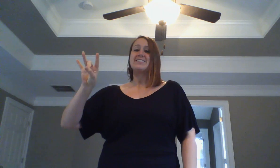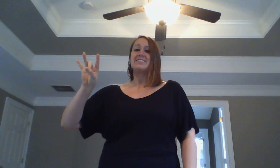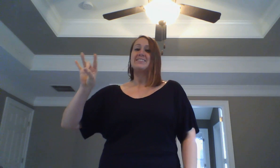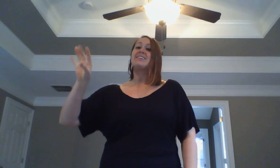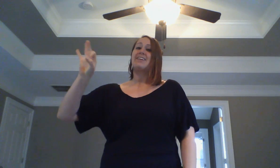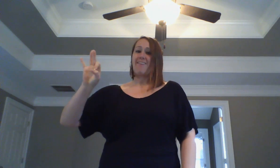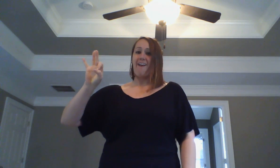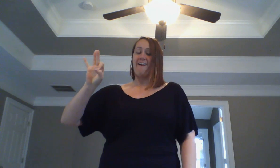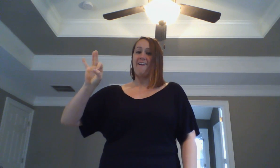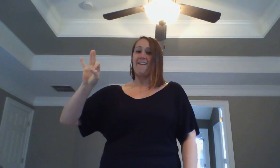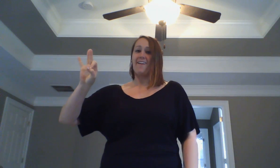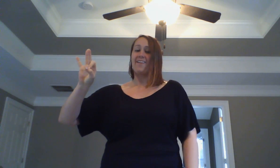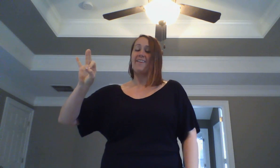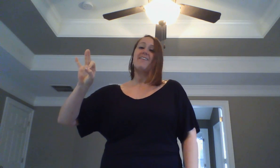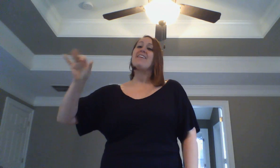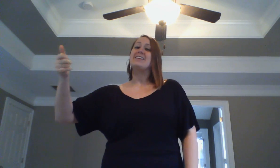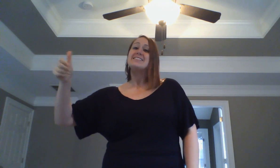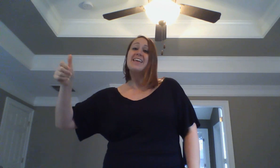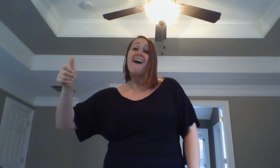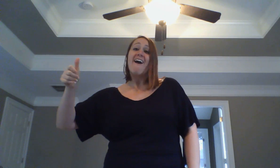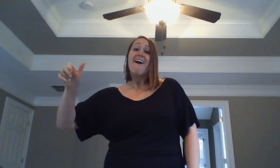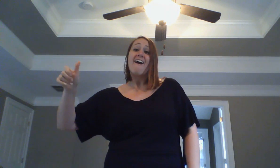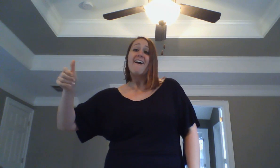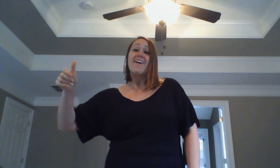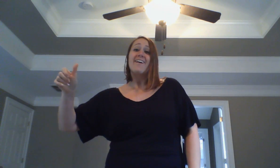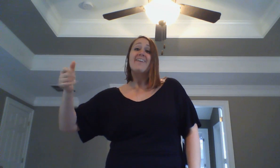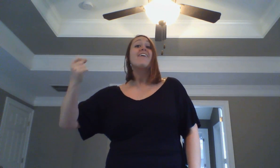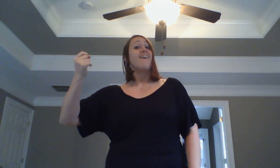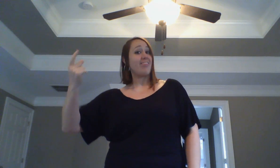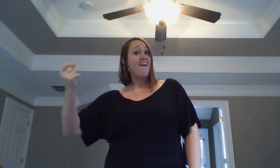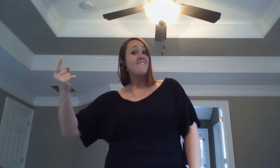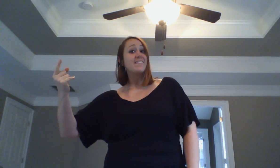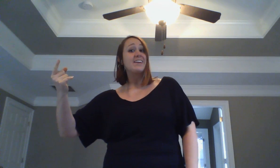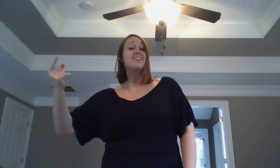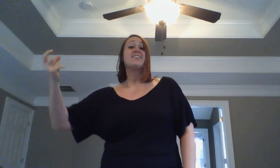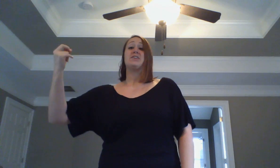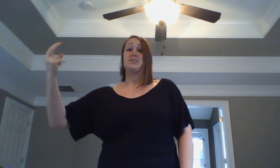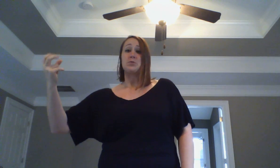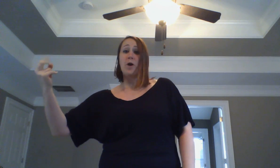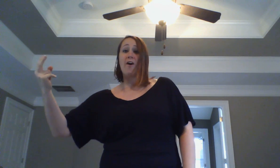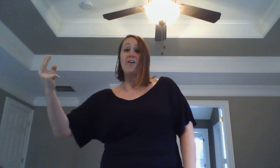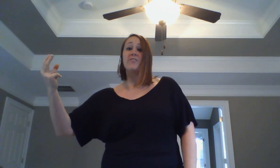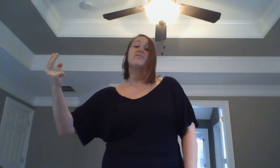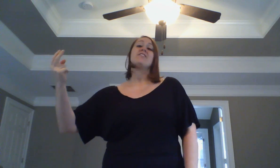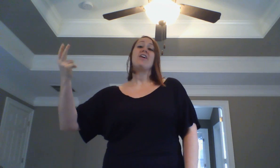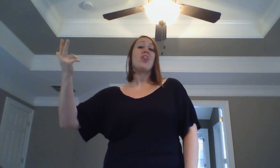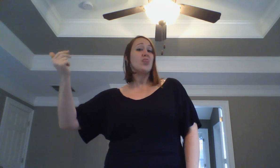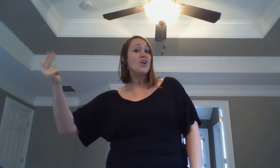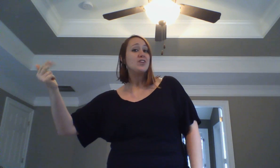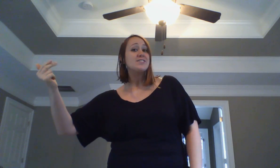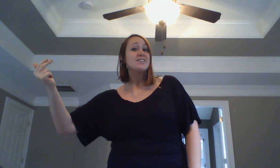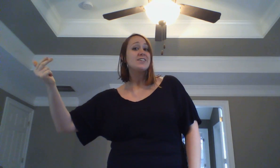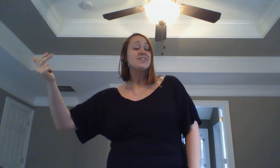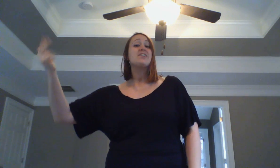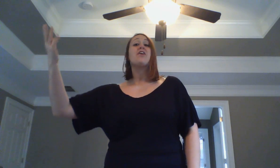9, 10, 11, 12, 13,